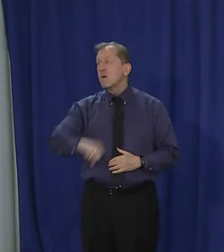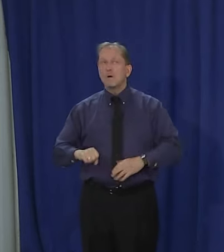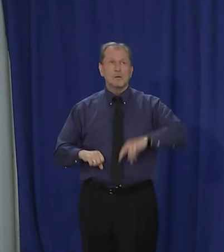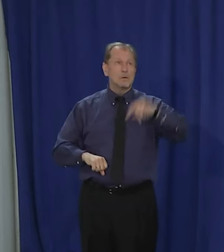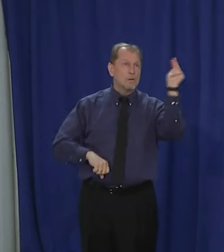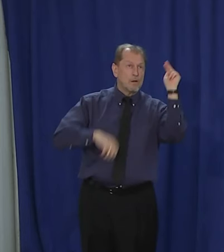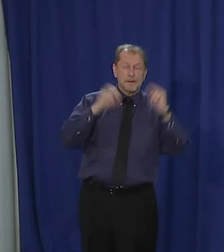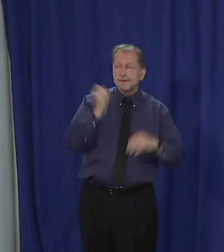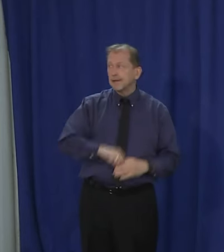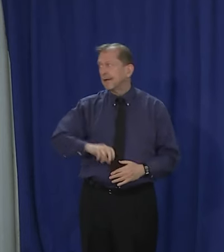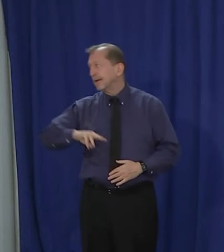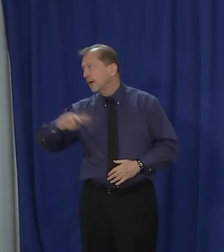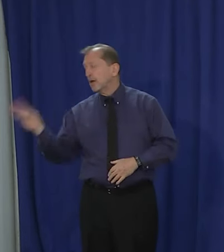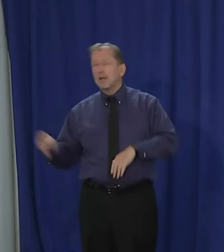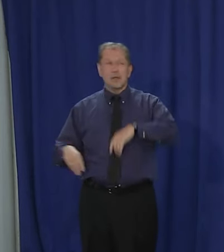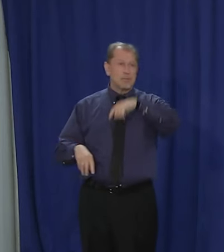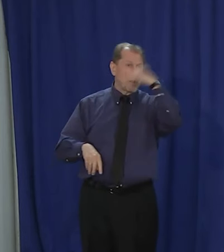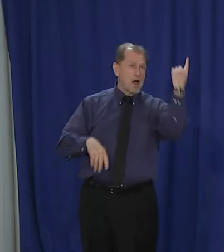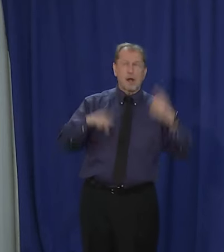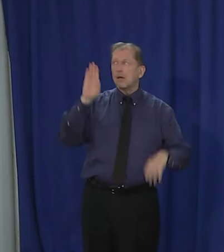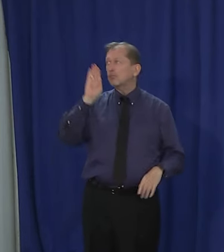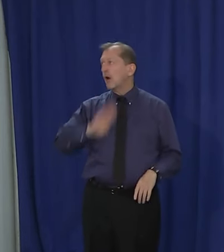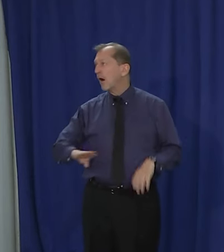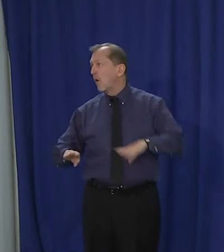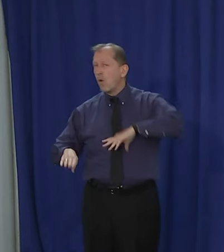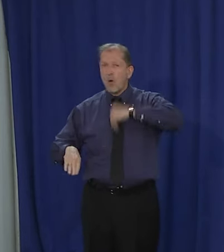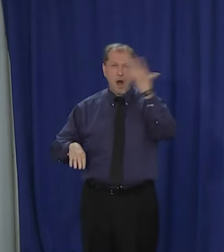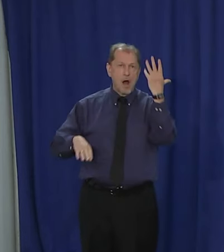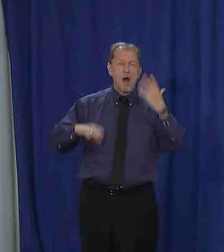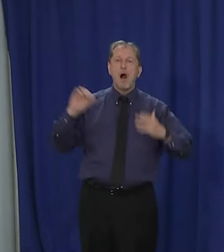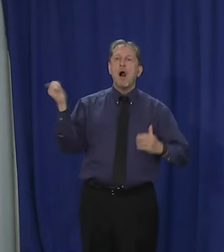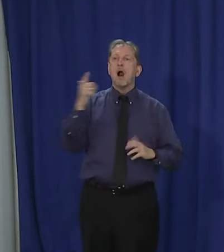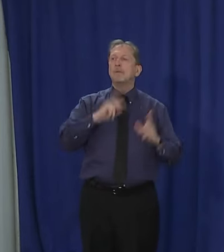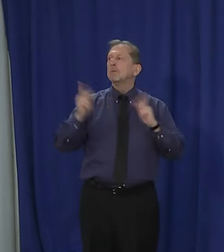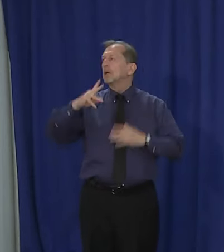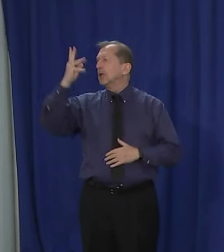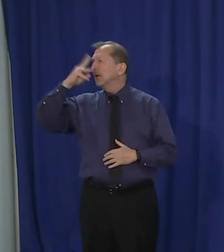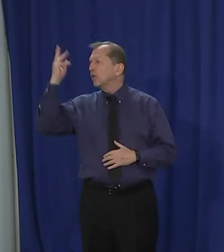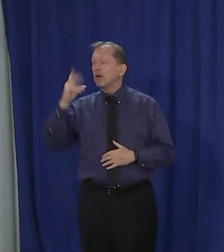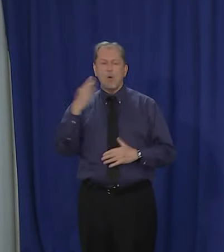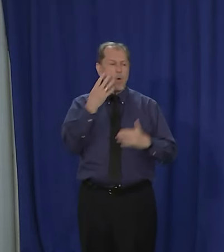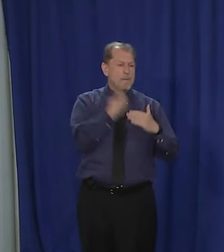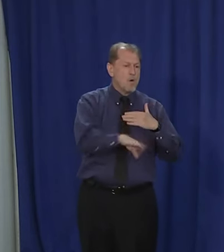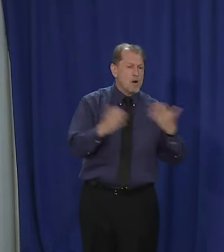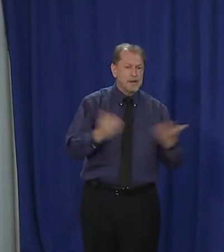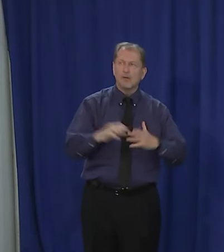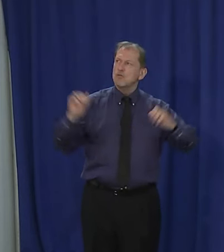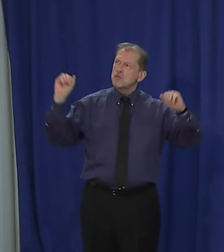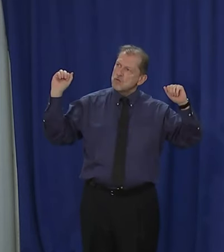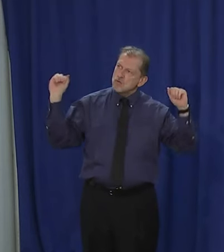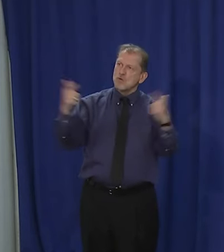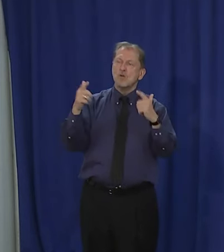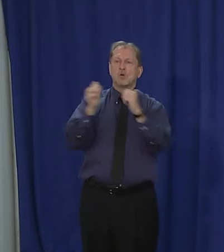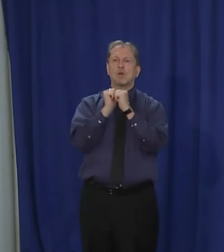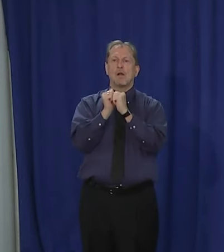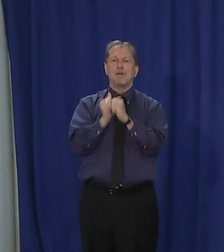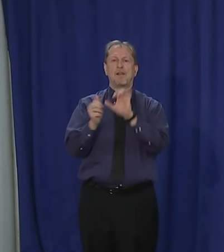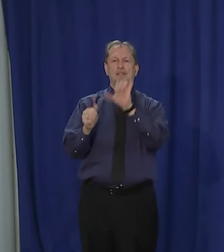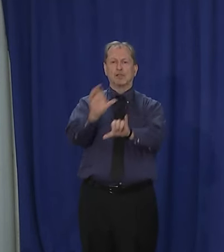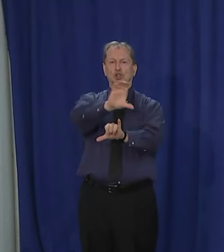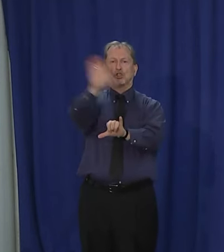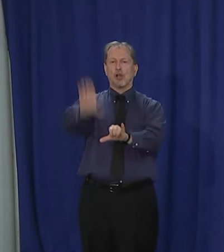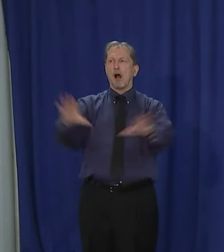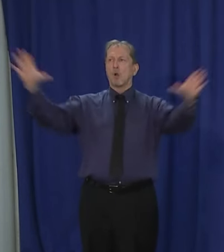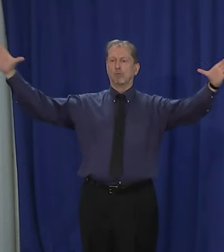Side, Black, Brown, White, immigrant and native born, all of us together as one city